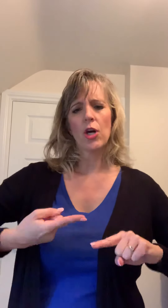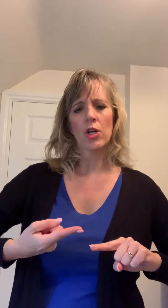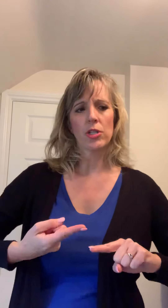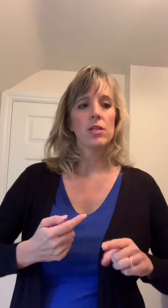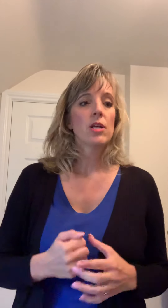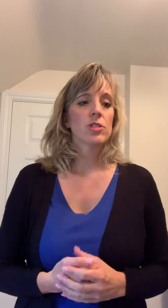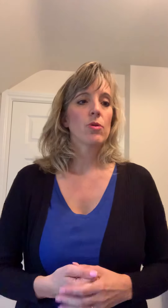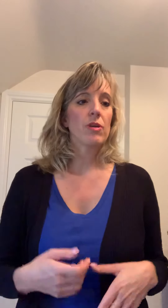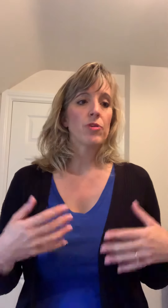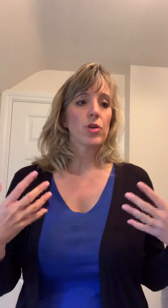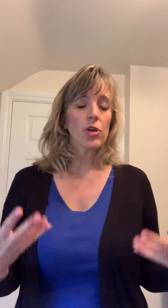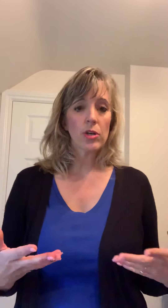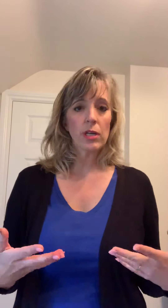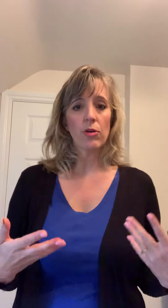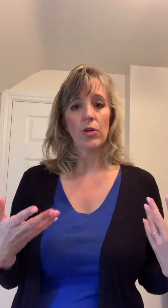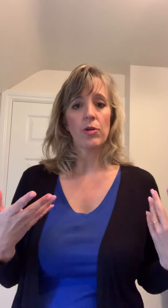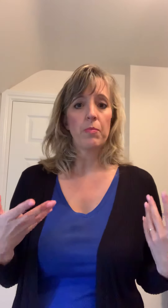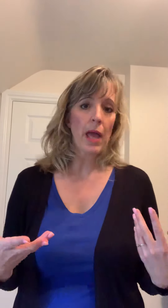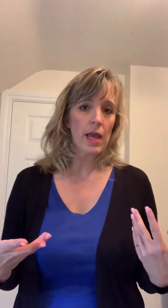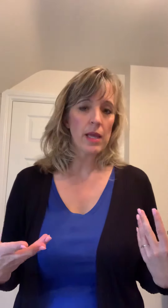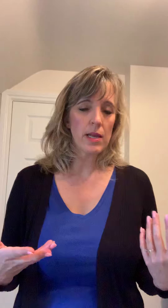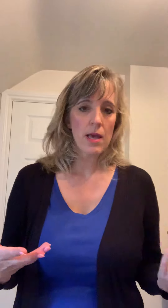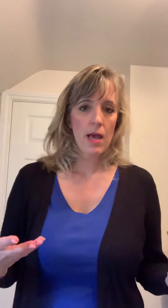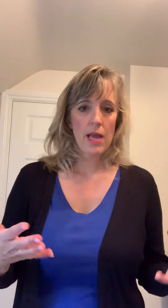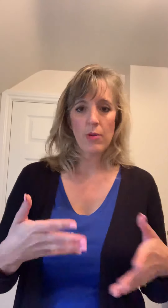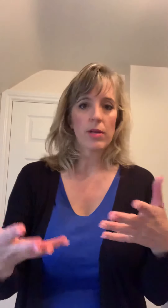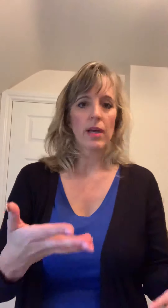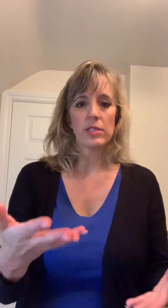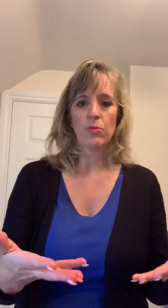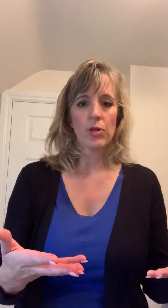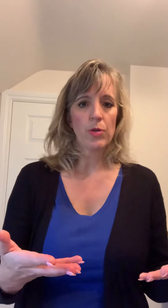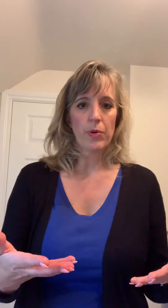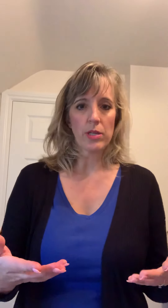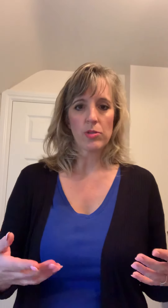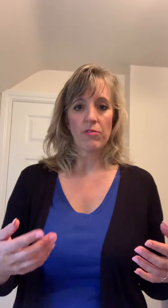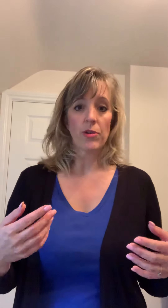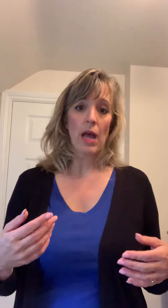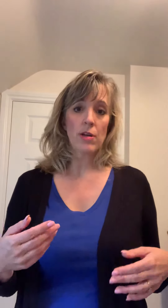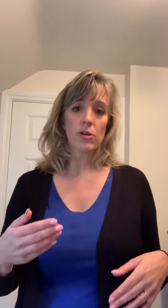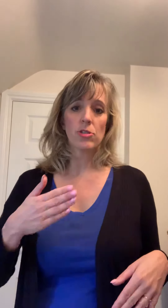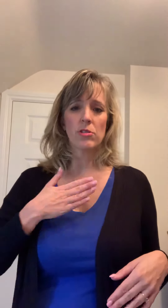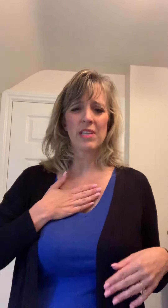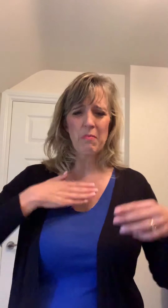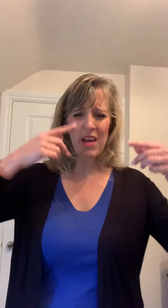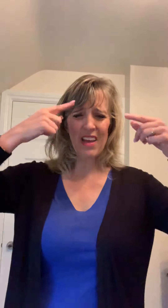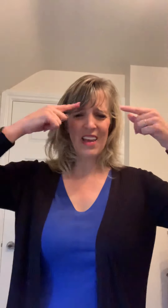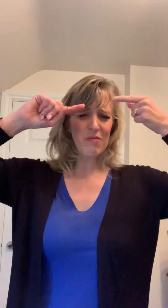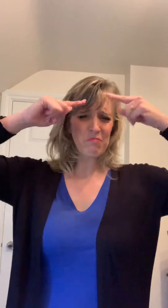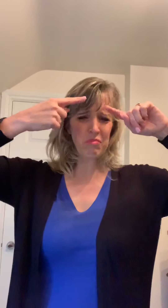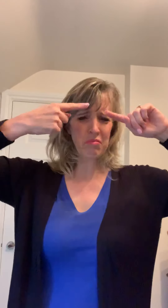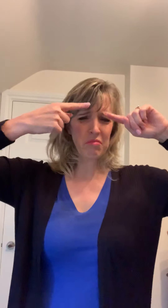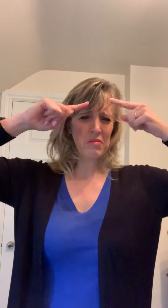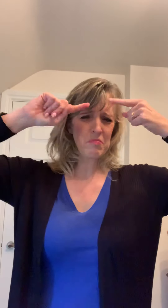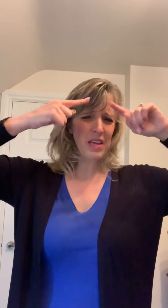Hurt. So if you're hurting or you're in pain anywhere, that's where you put it. So if your head hurts, you could say my